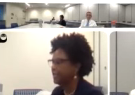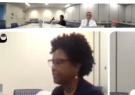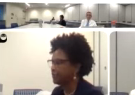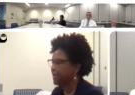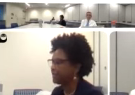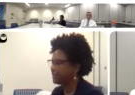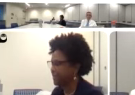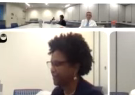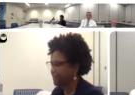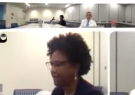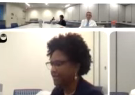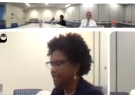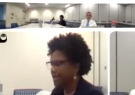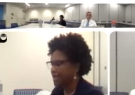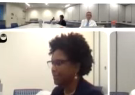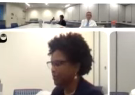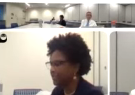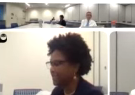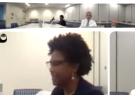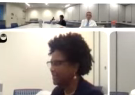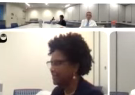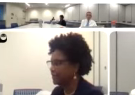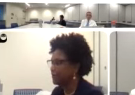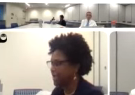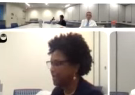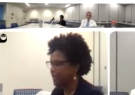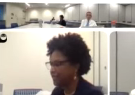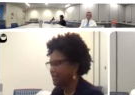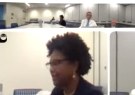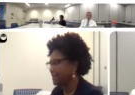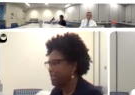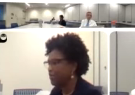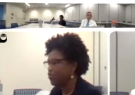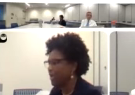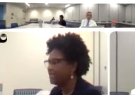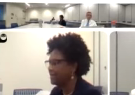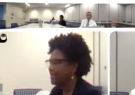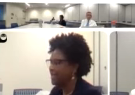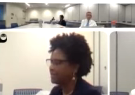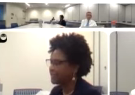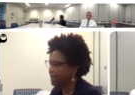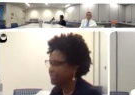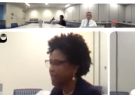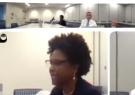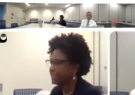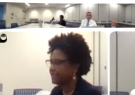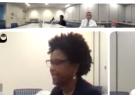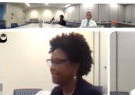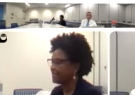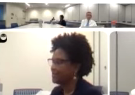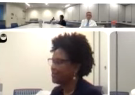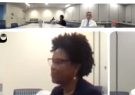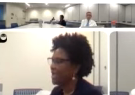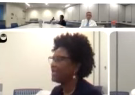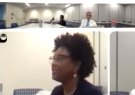is in an integrated setting and the person does not earn less than the minimum wage established by the